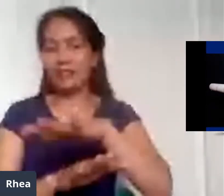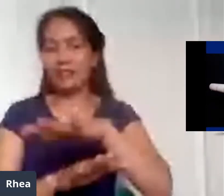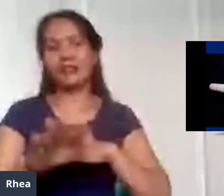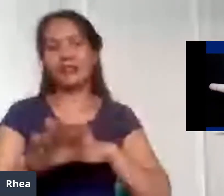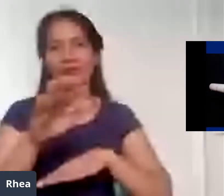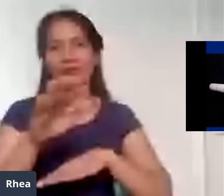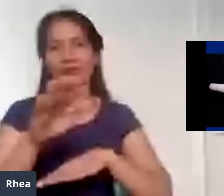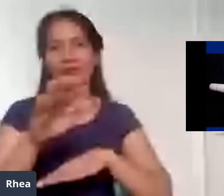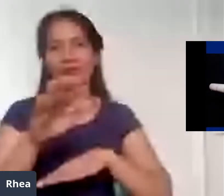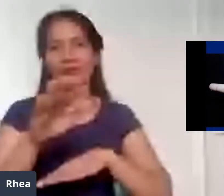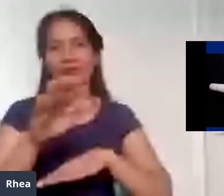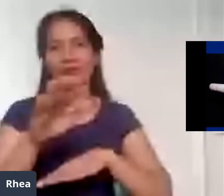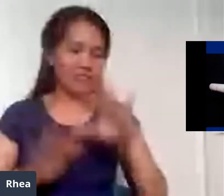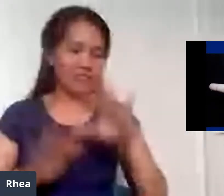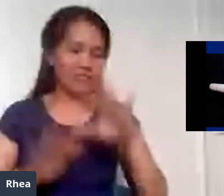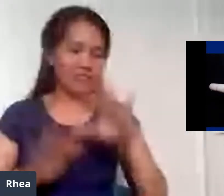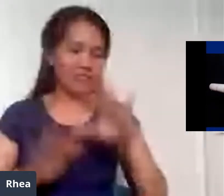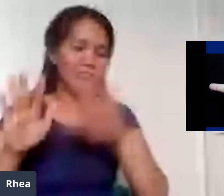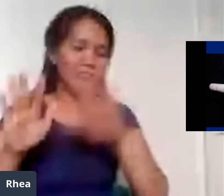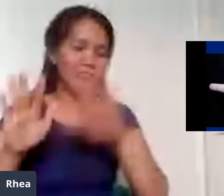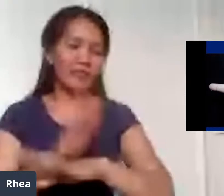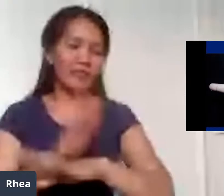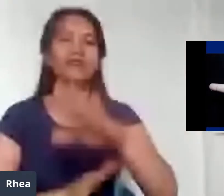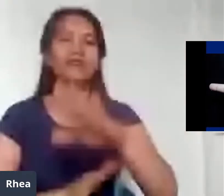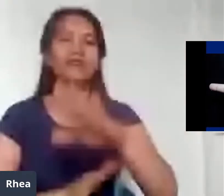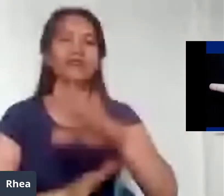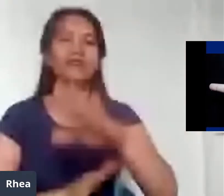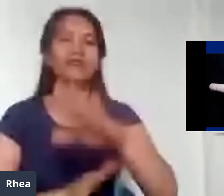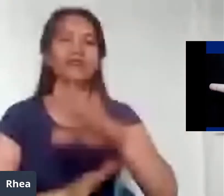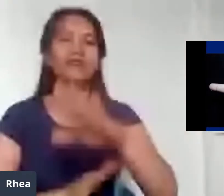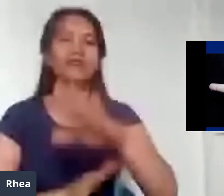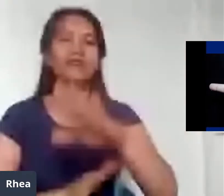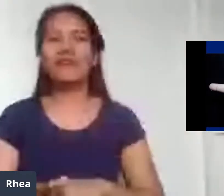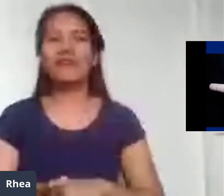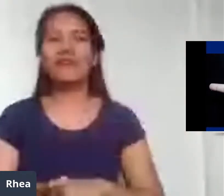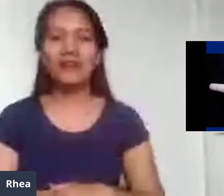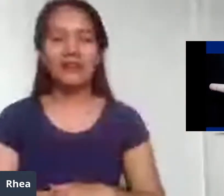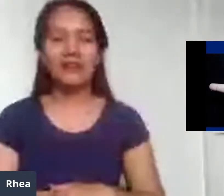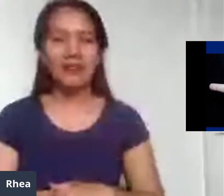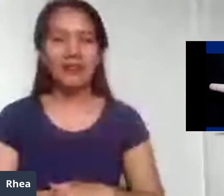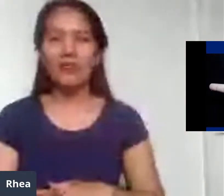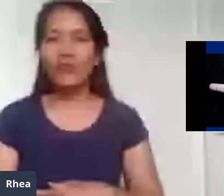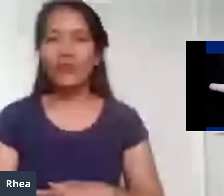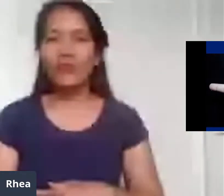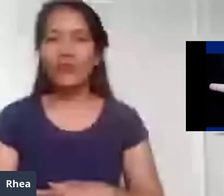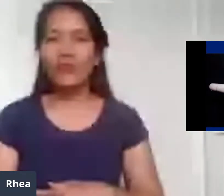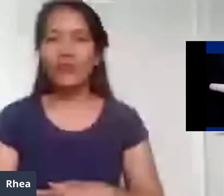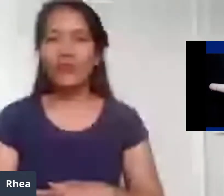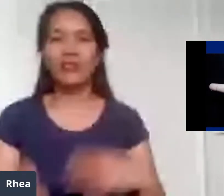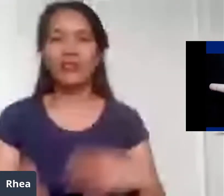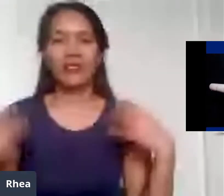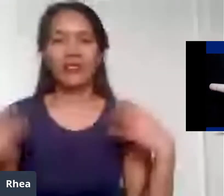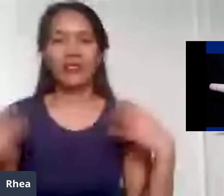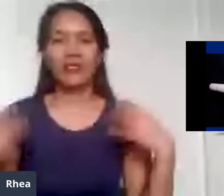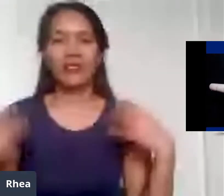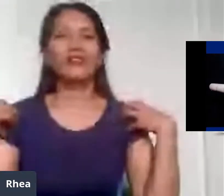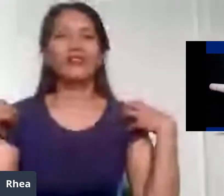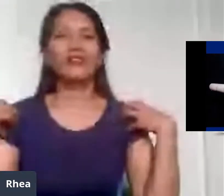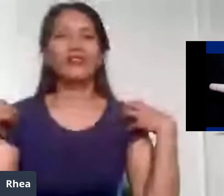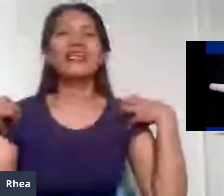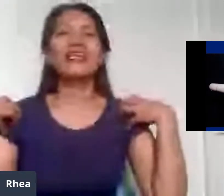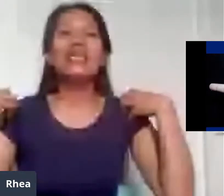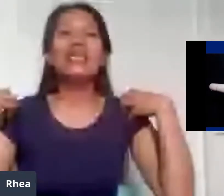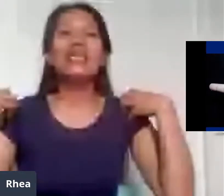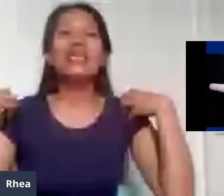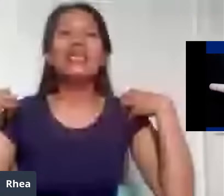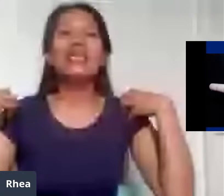to wash our hands. This is hands. This is your hands, hands. And this is everybody's wish and